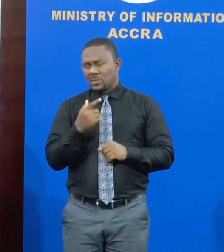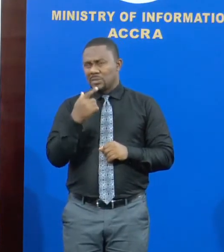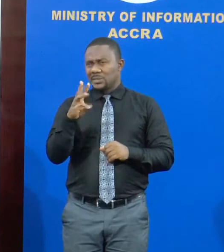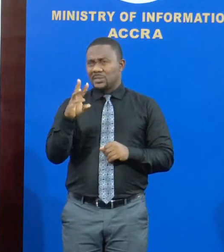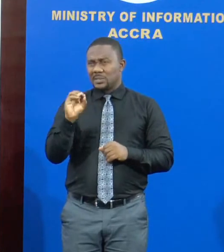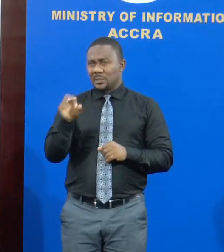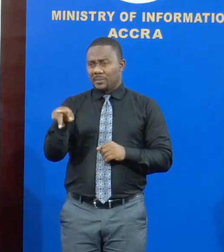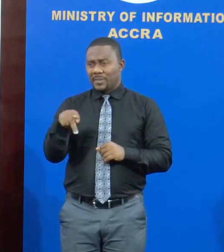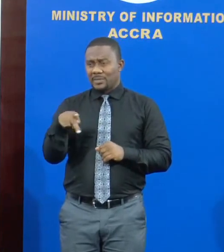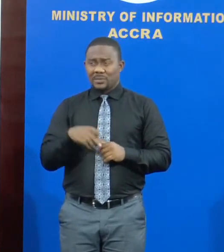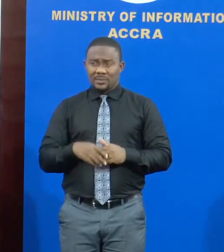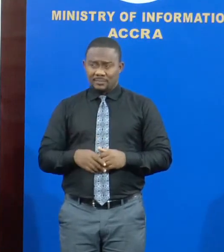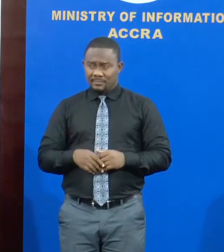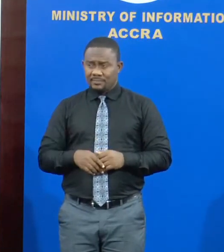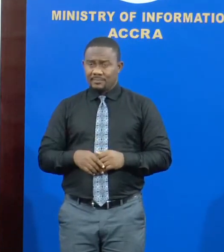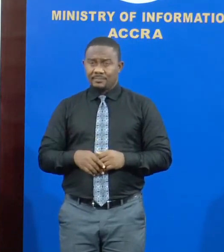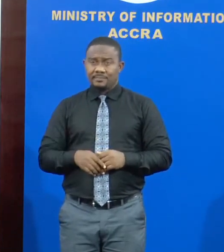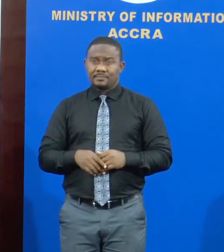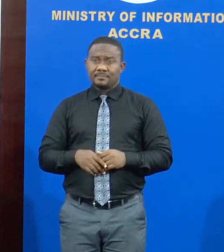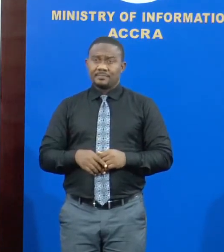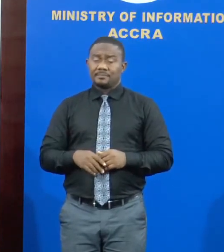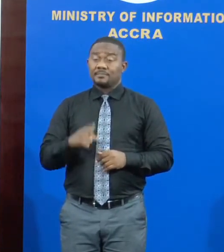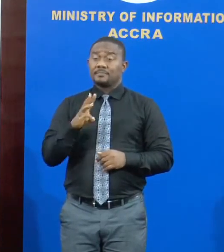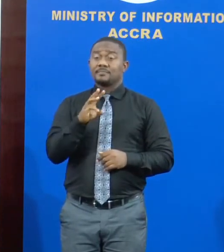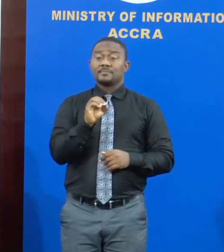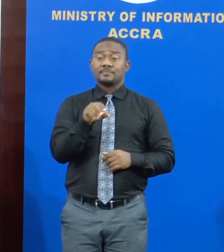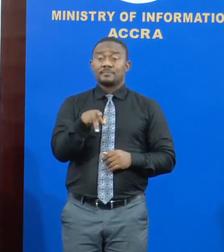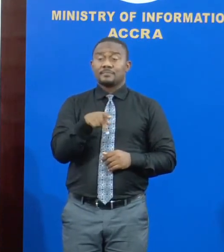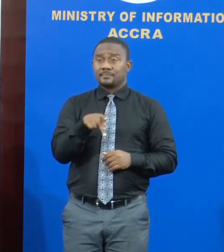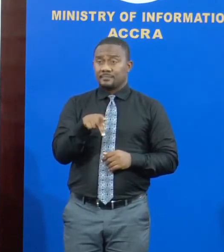pesos. So 60 pesos,